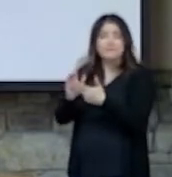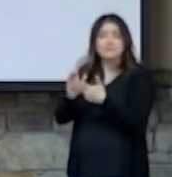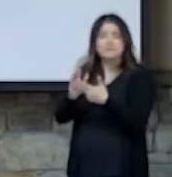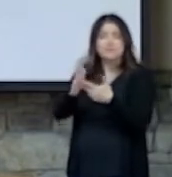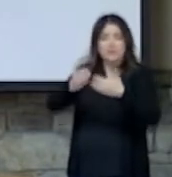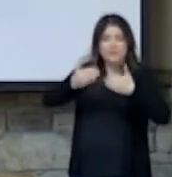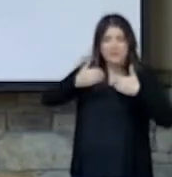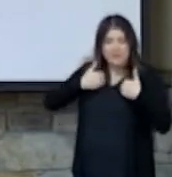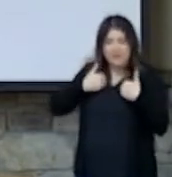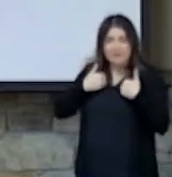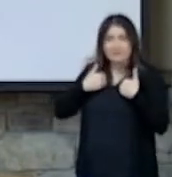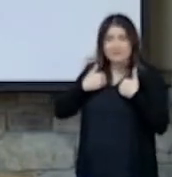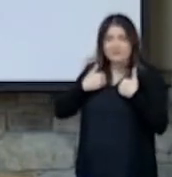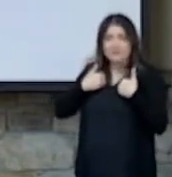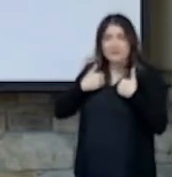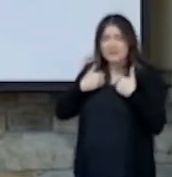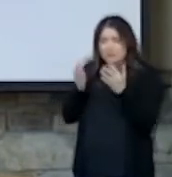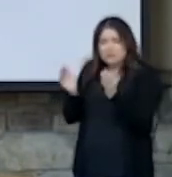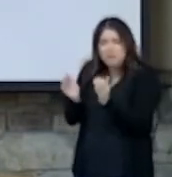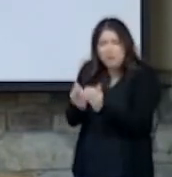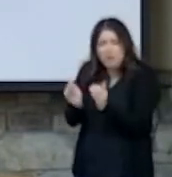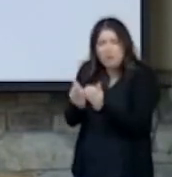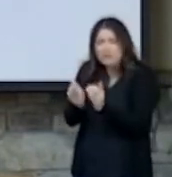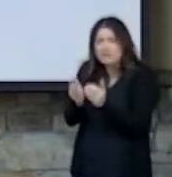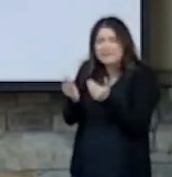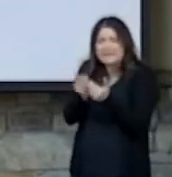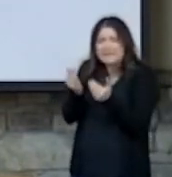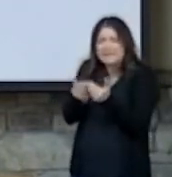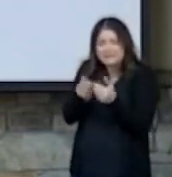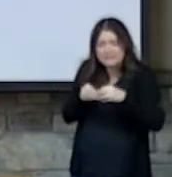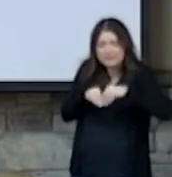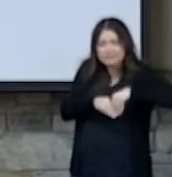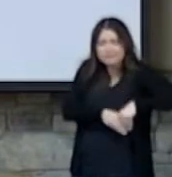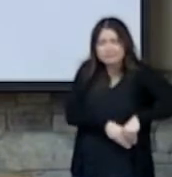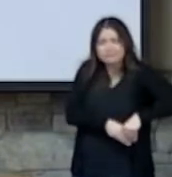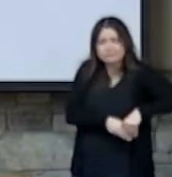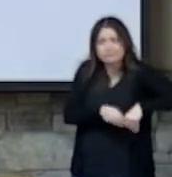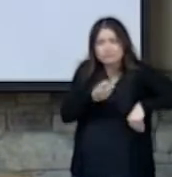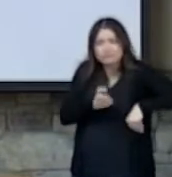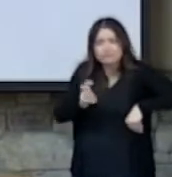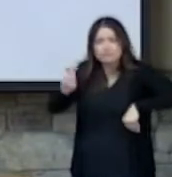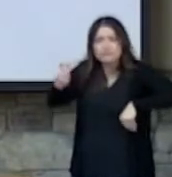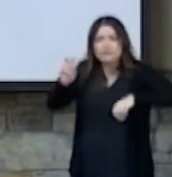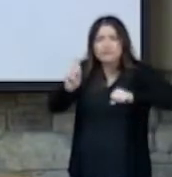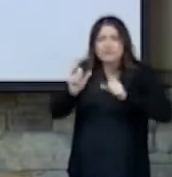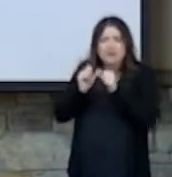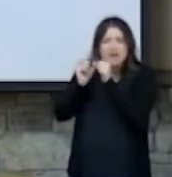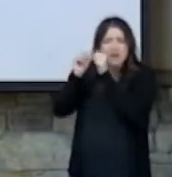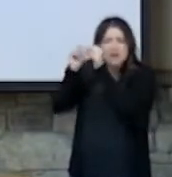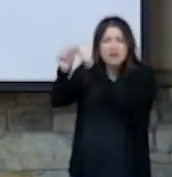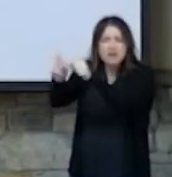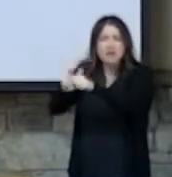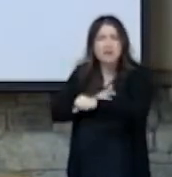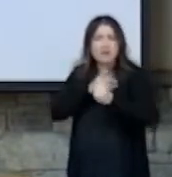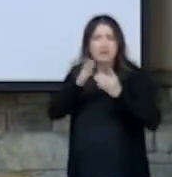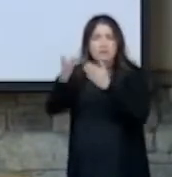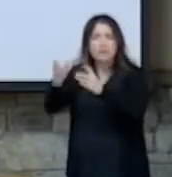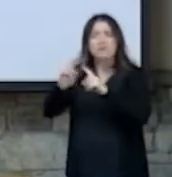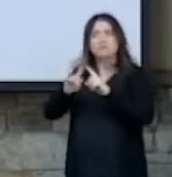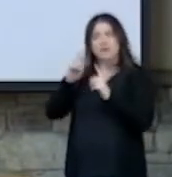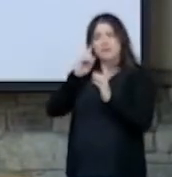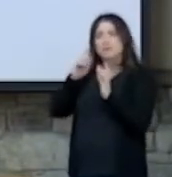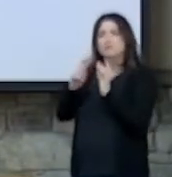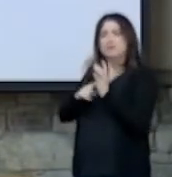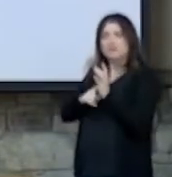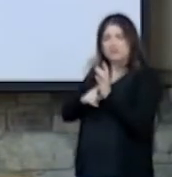had. They were small, they were easily packed, they could be transported a long way. But they recognized Jesus,